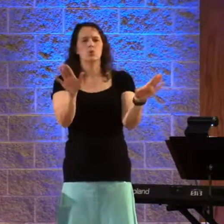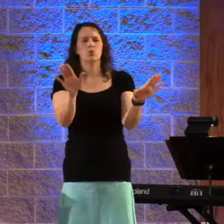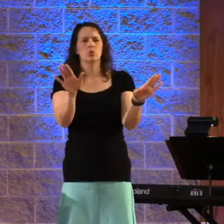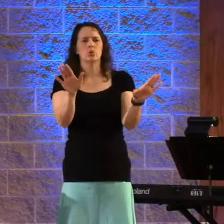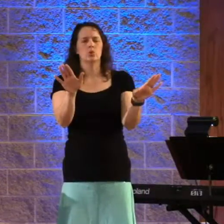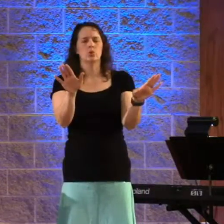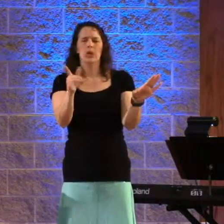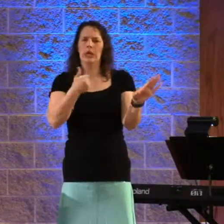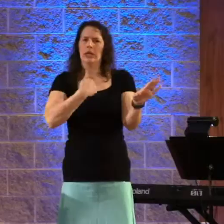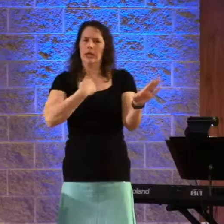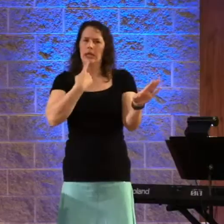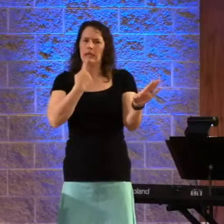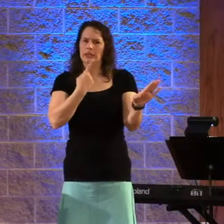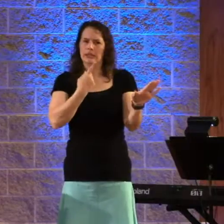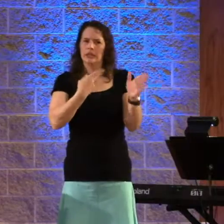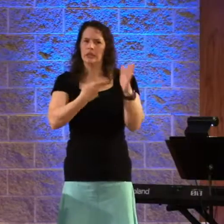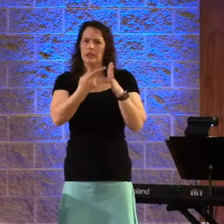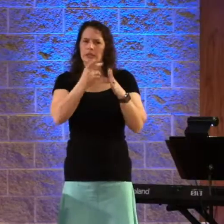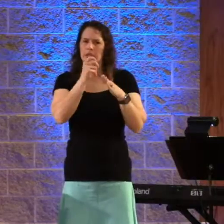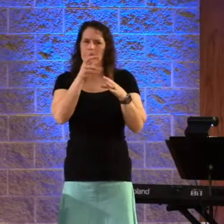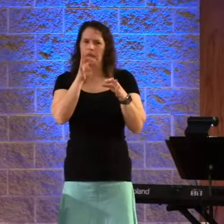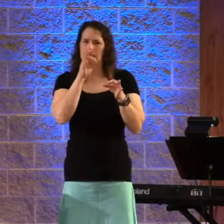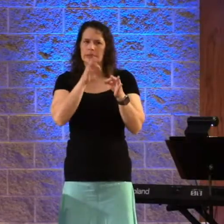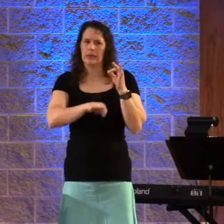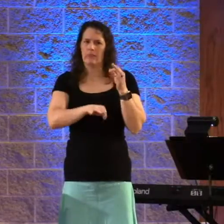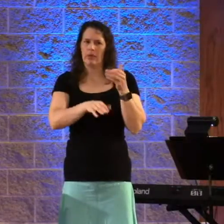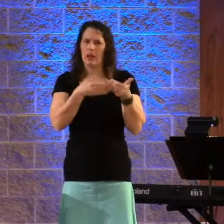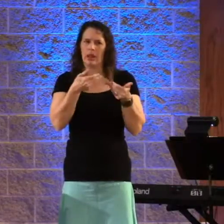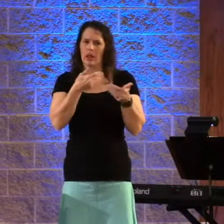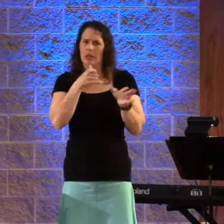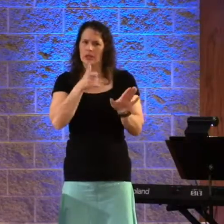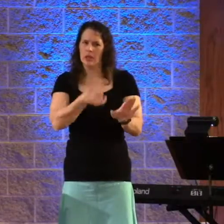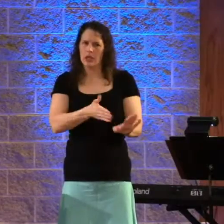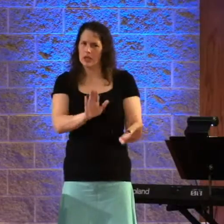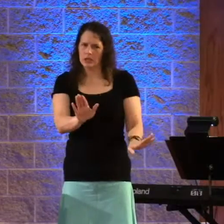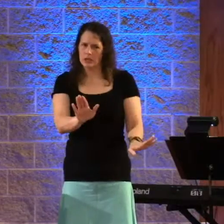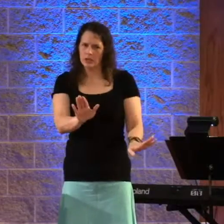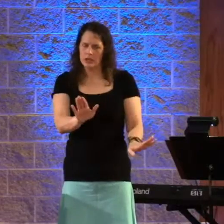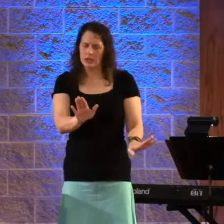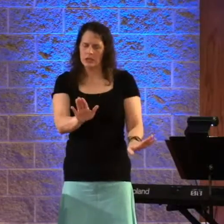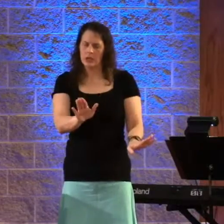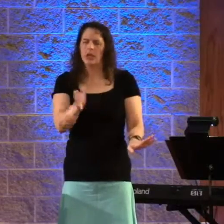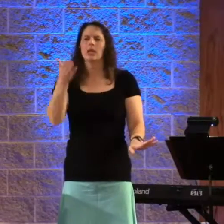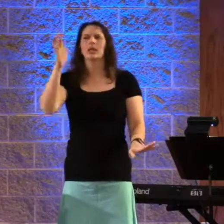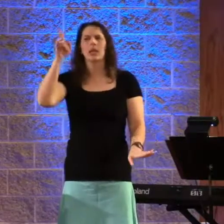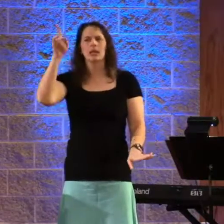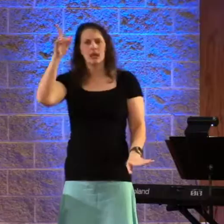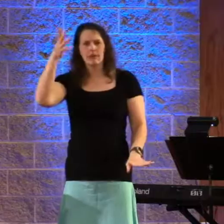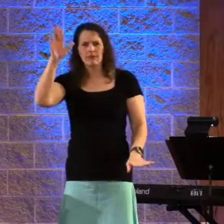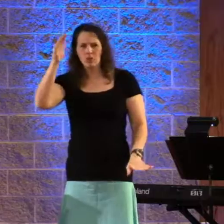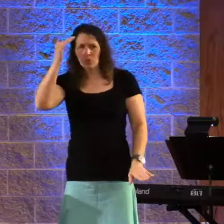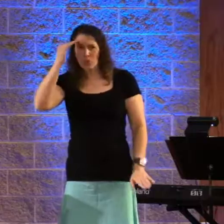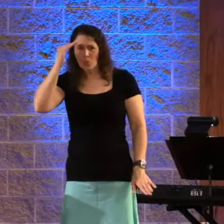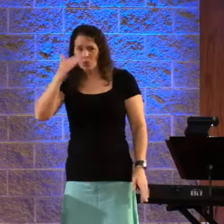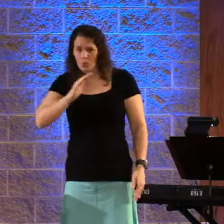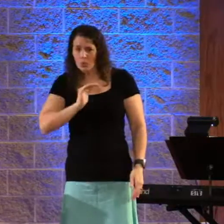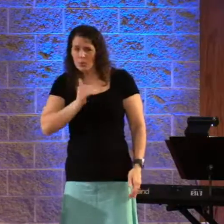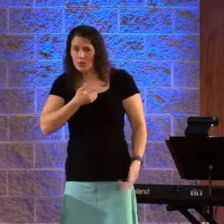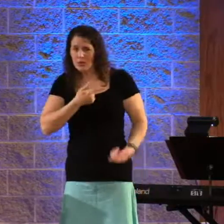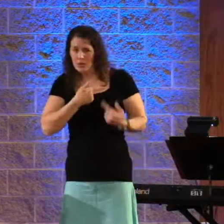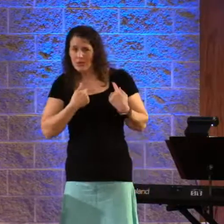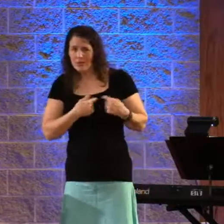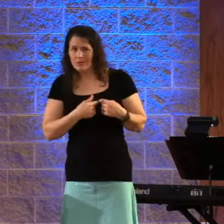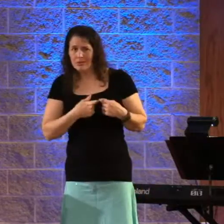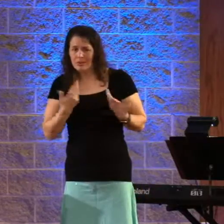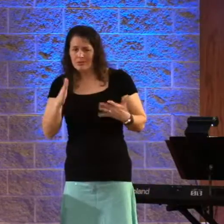I got to tell you something. I don't think it's quite that simple. I don't think it's quite that simple. God knows our heart.